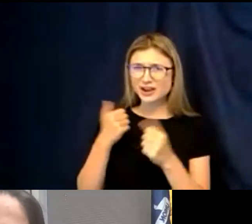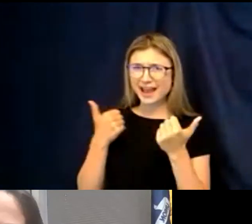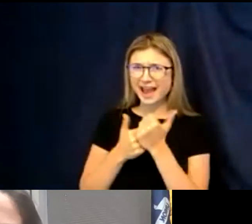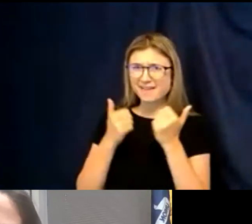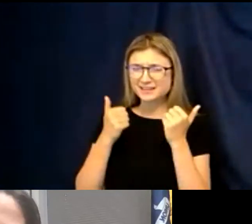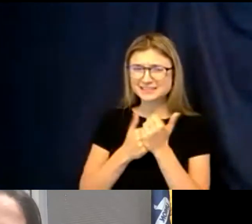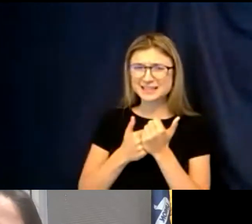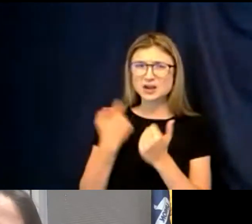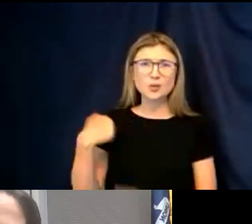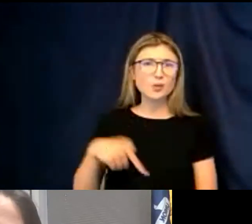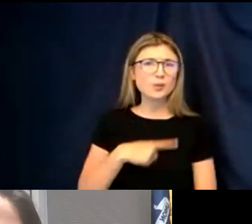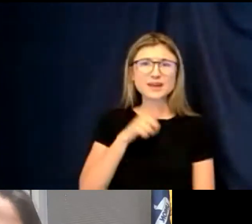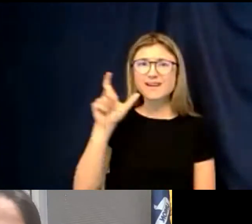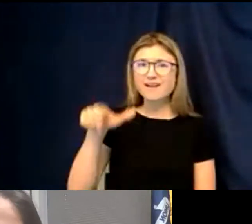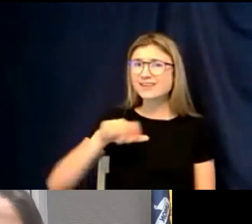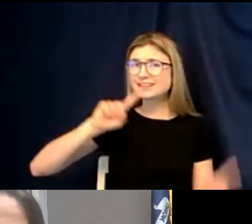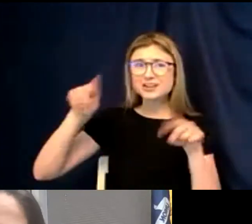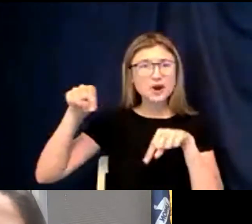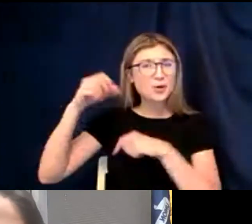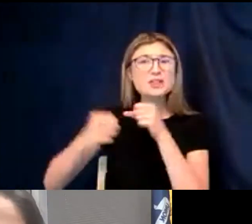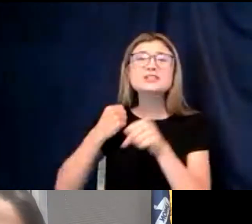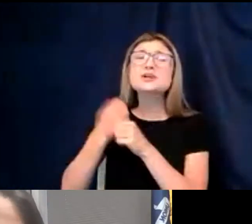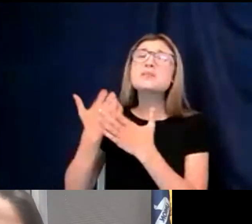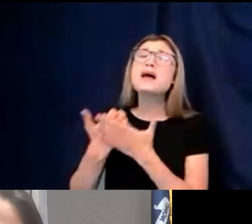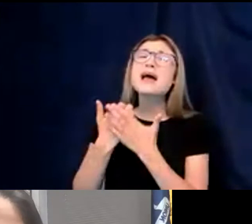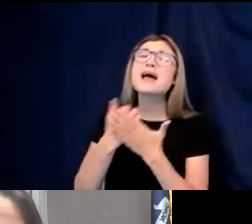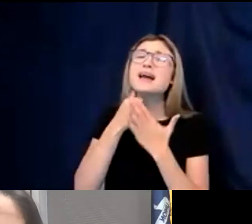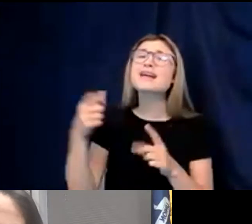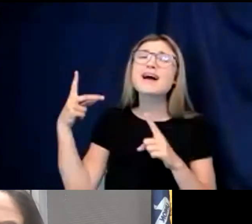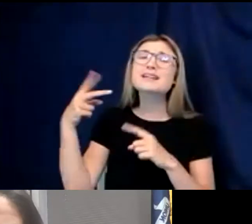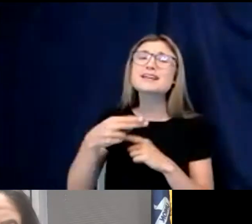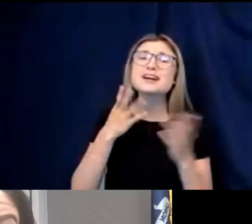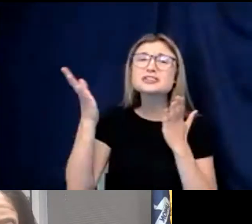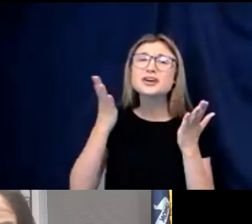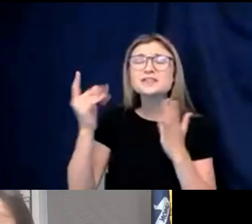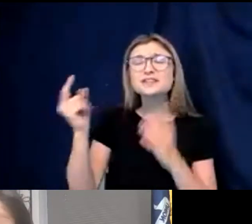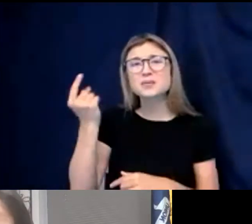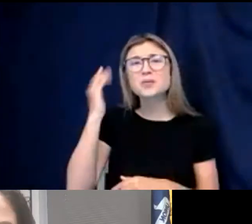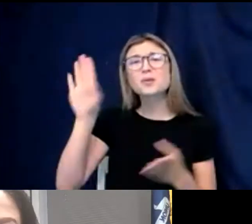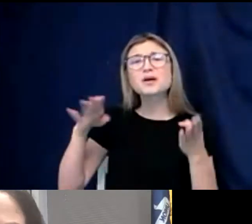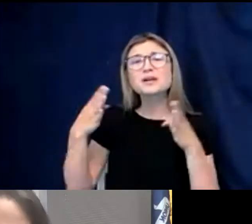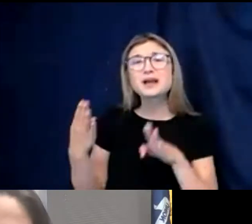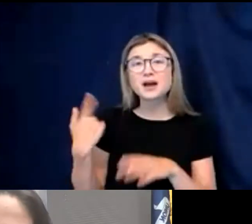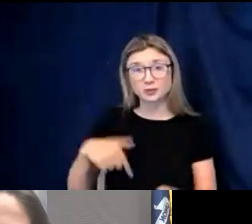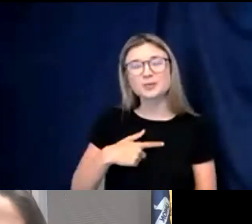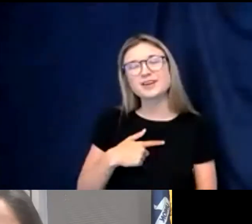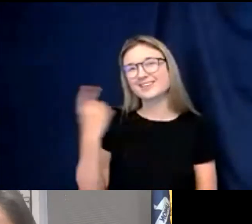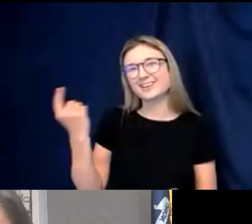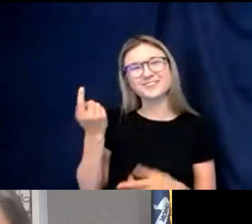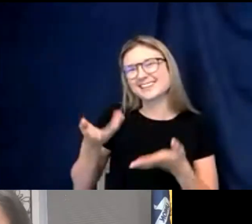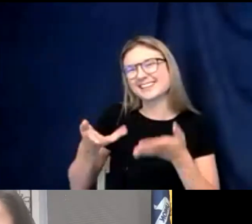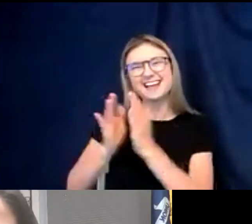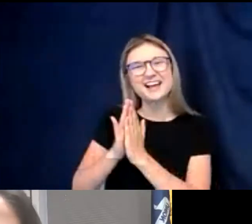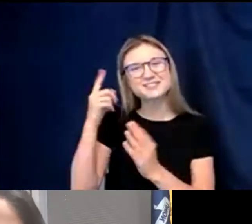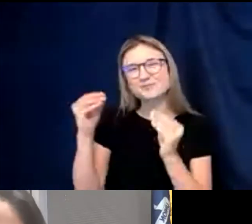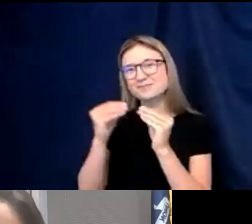this year and beg not to have services cut because somebody's going to die. You know, we were asking for more money because we need to